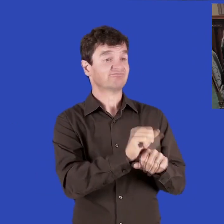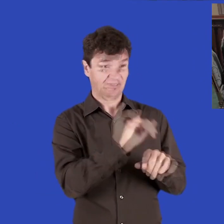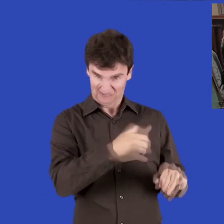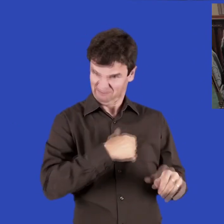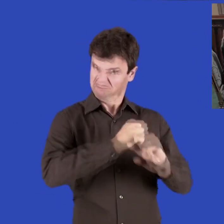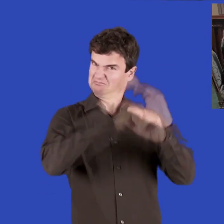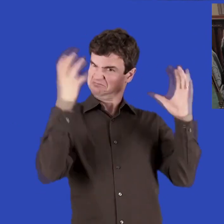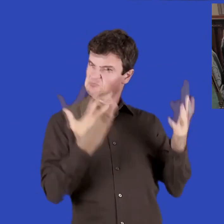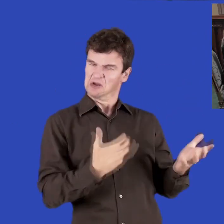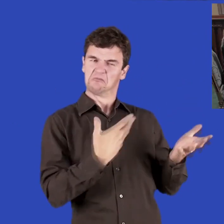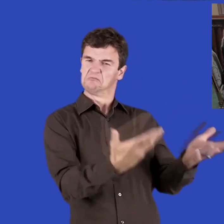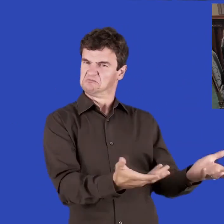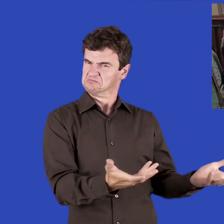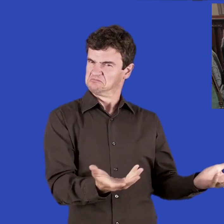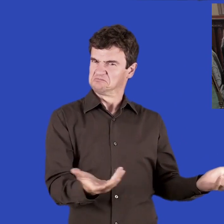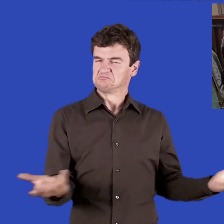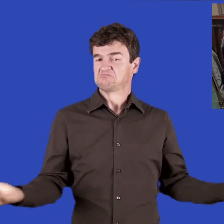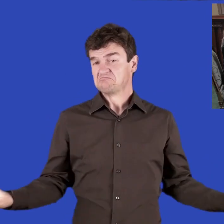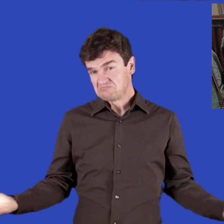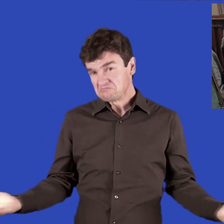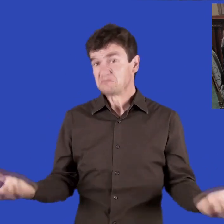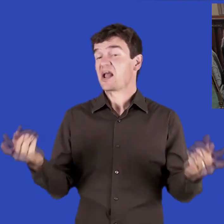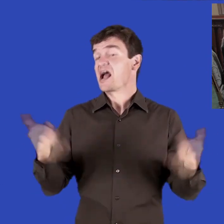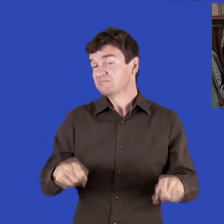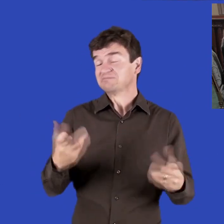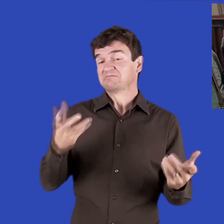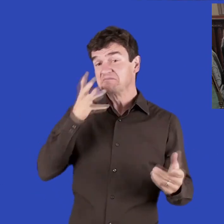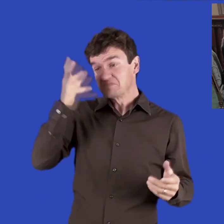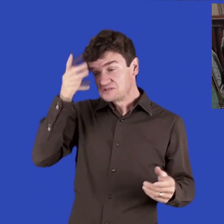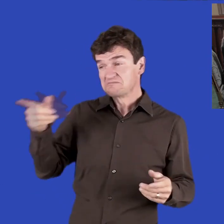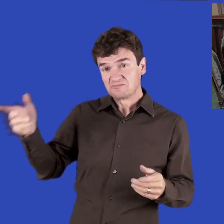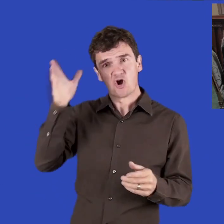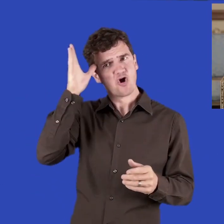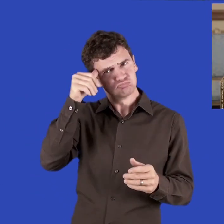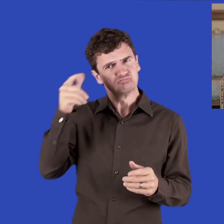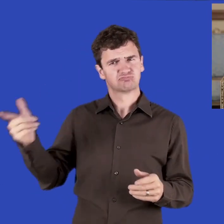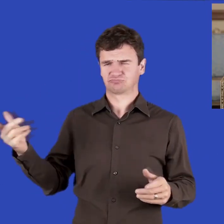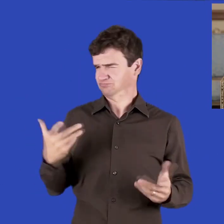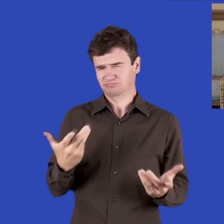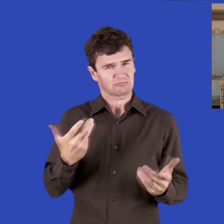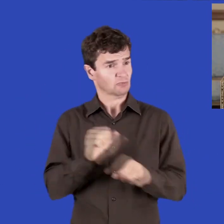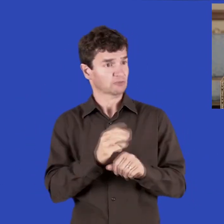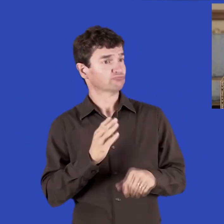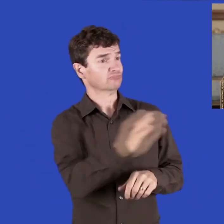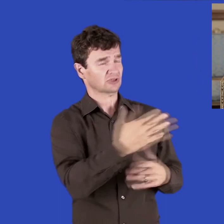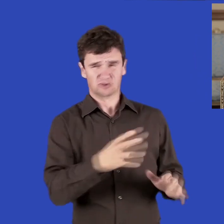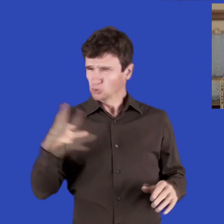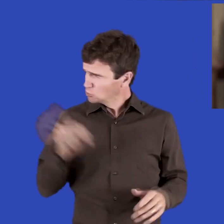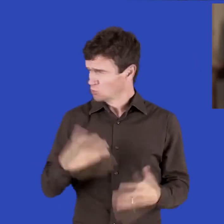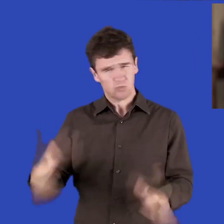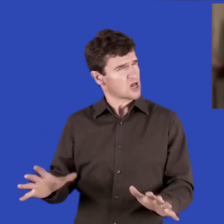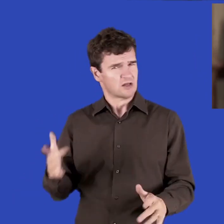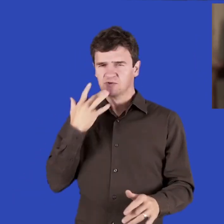combined life experience, had I just simply gone into radio, television, arts, coming straight out of high school, which is exactly what I wanted to do, but my